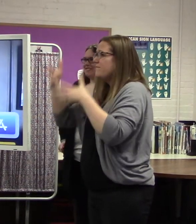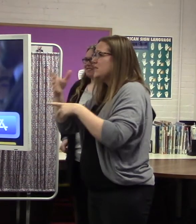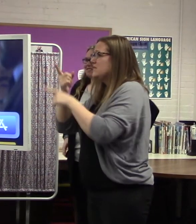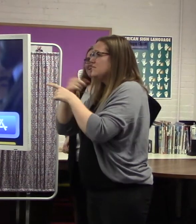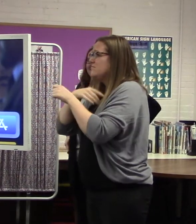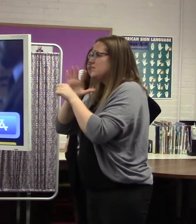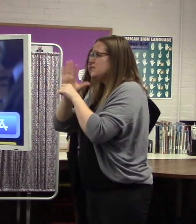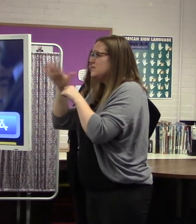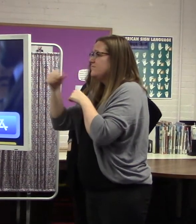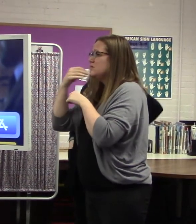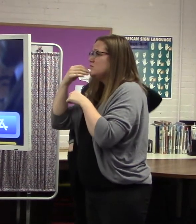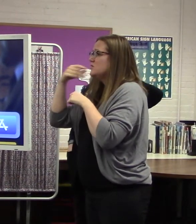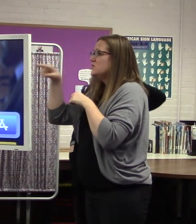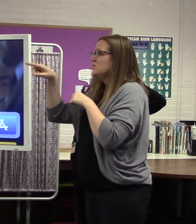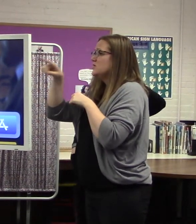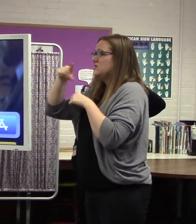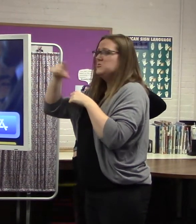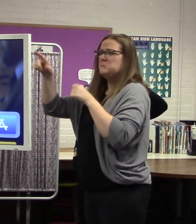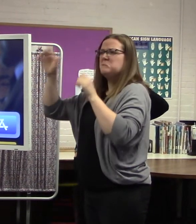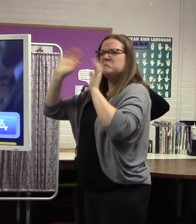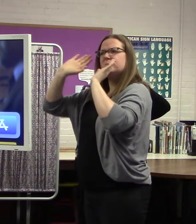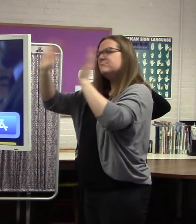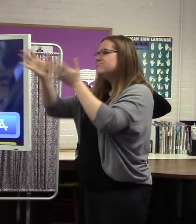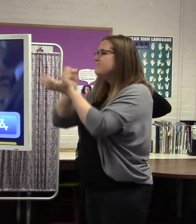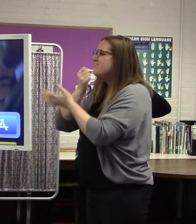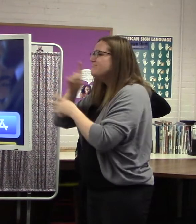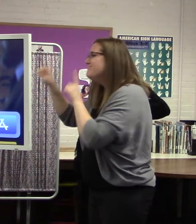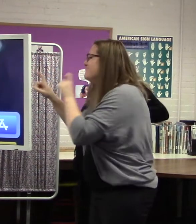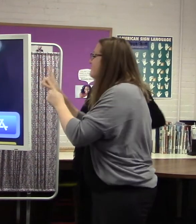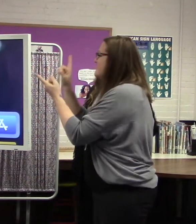food, coffee, whatever's left. There should be plenty. And We do.